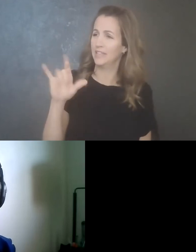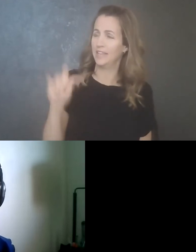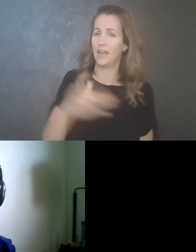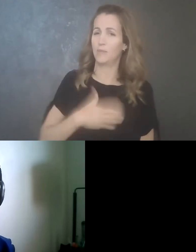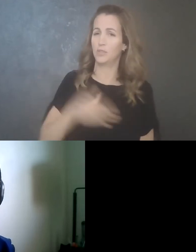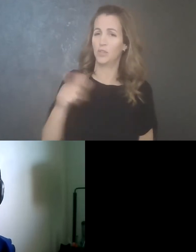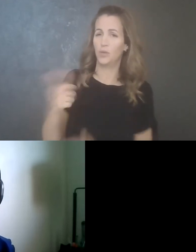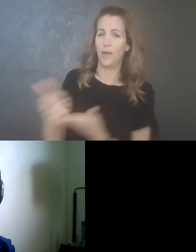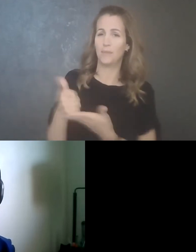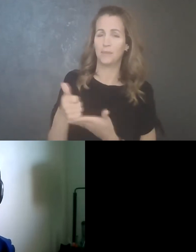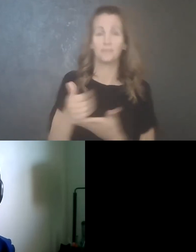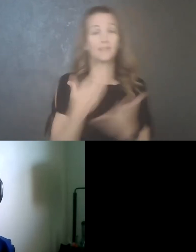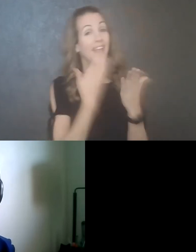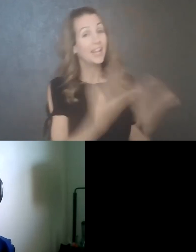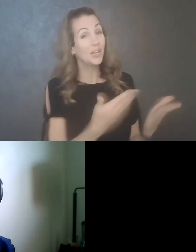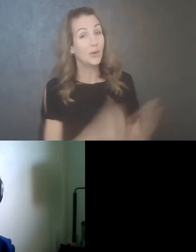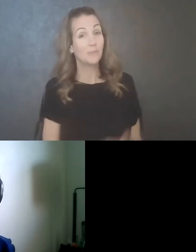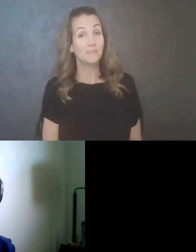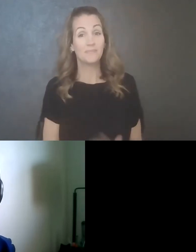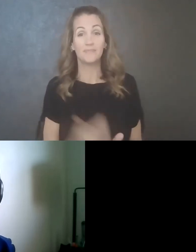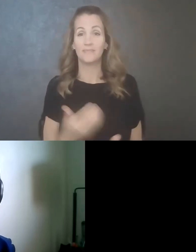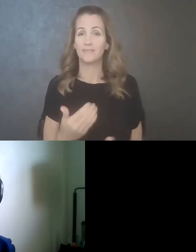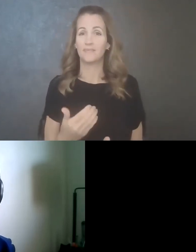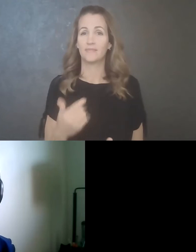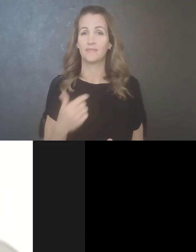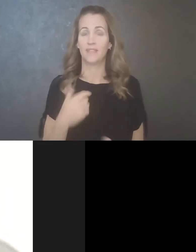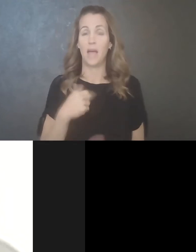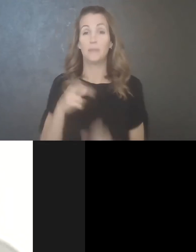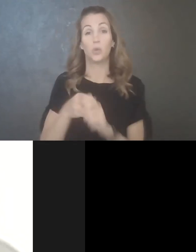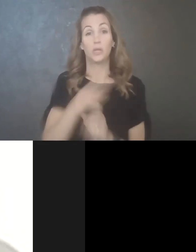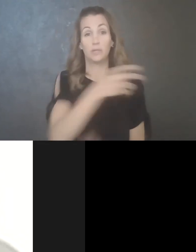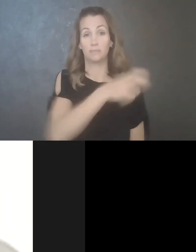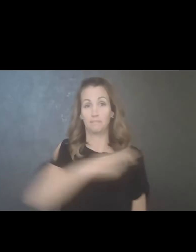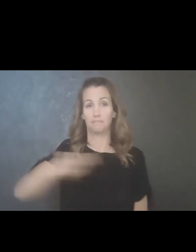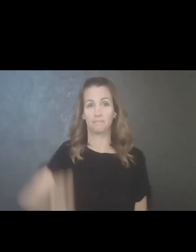one. Thank you. Having a calculator ready. Thank you. I'm going to join you guys back over here.